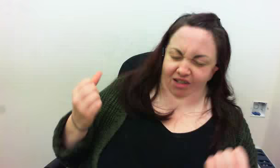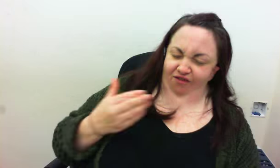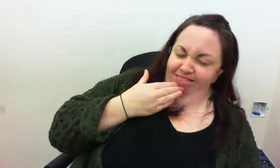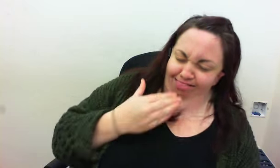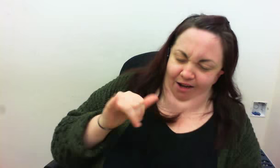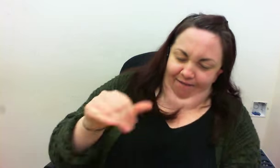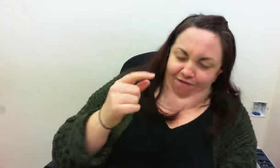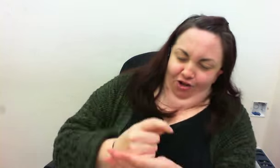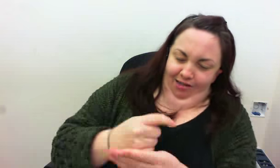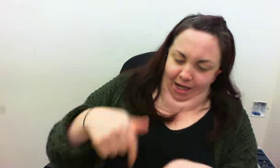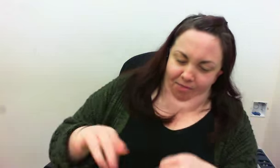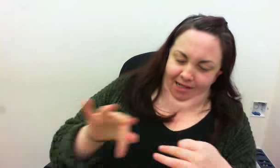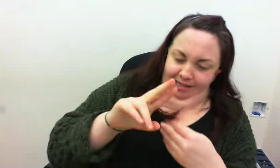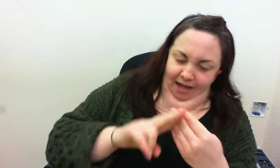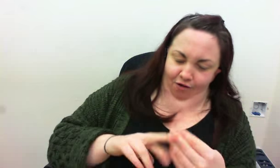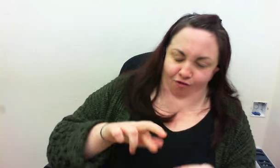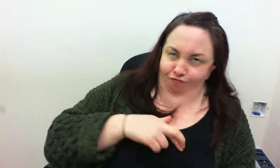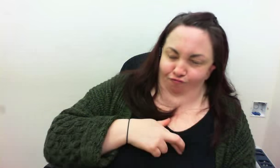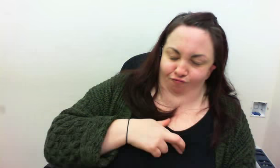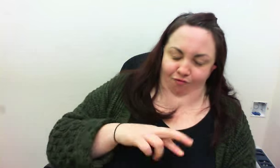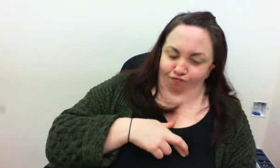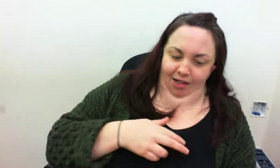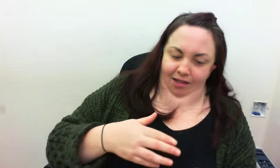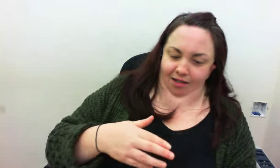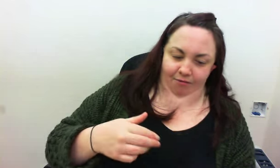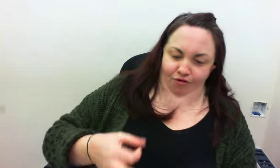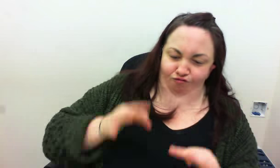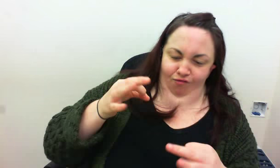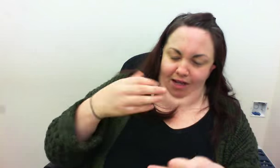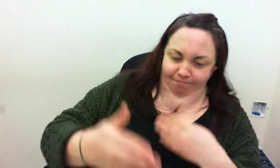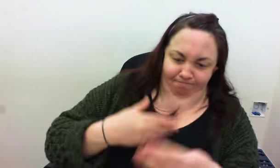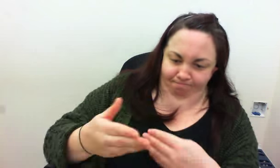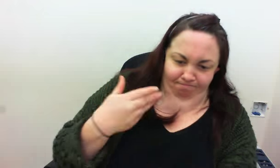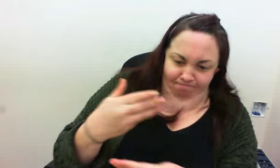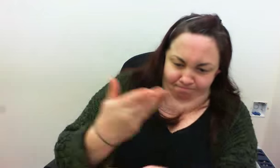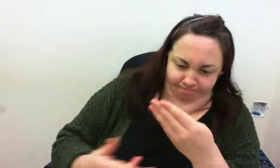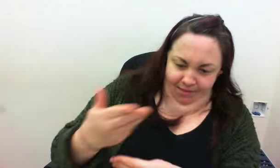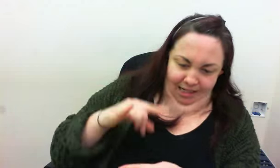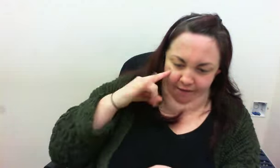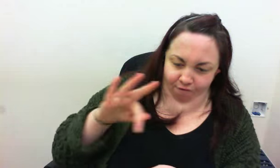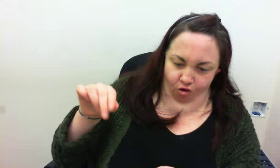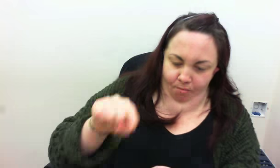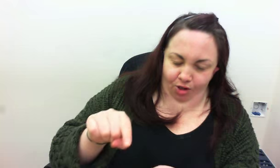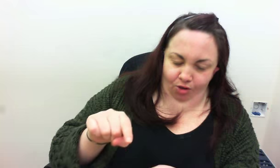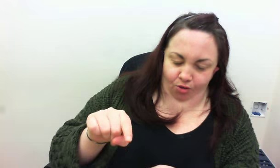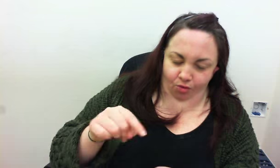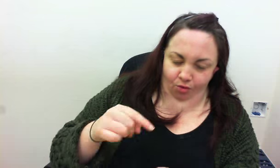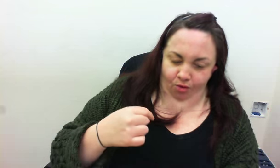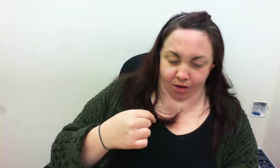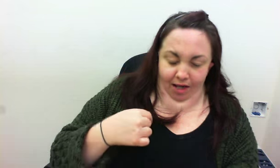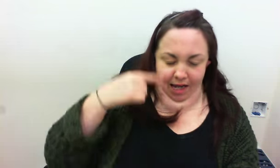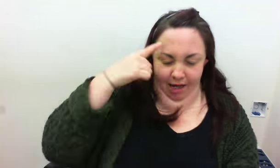time this afternoon. It's been an absolute pleasure to speak to you, and it's certainly probably a slightly more unusual interview for